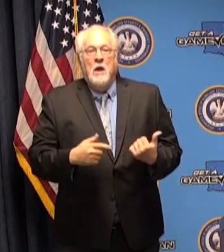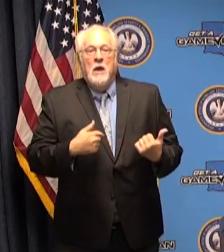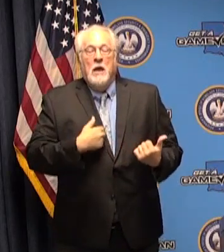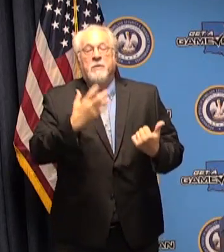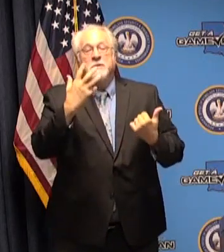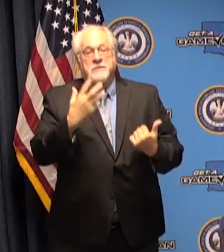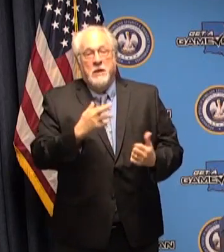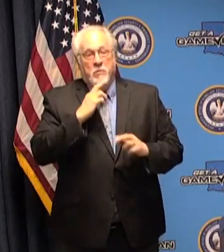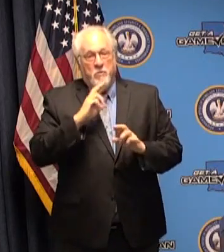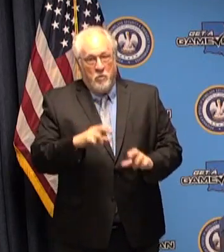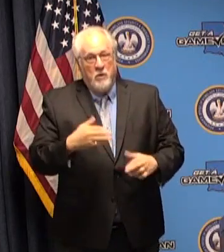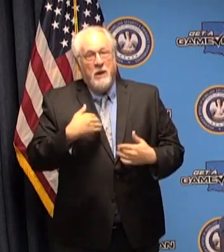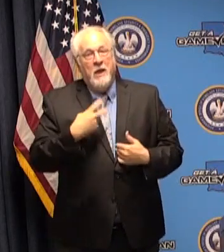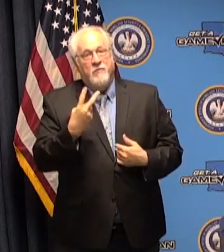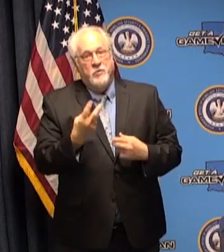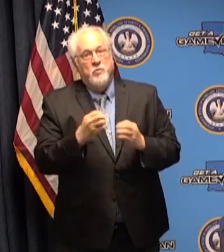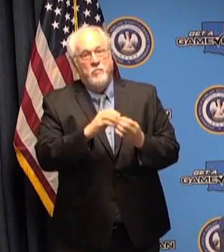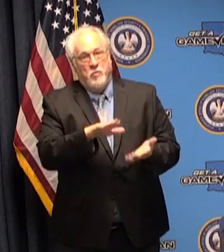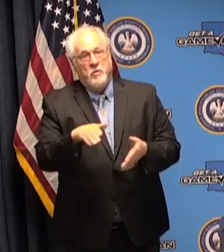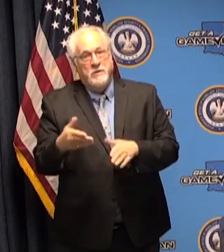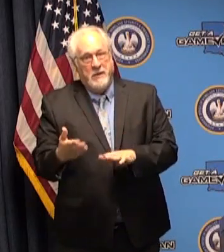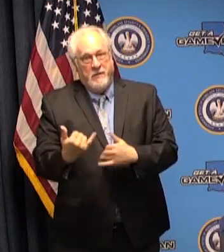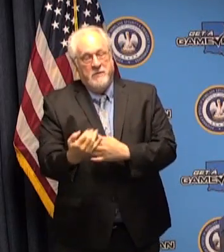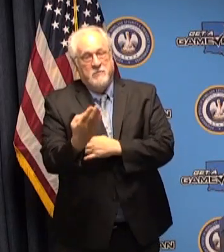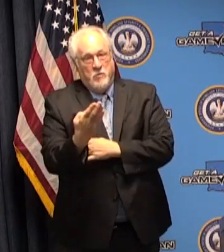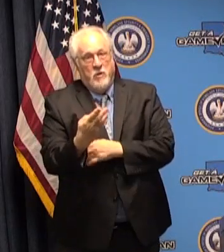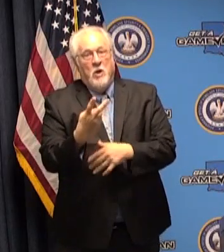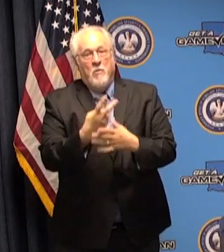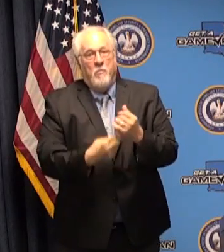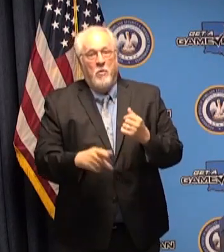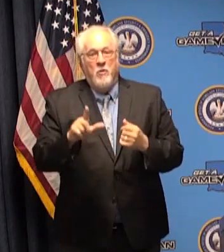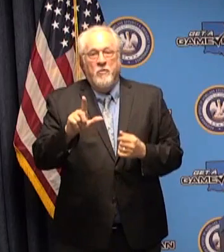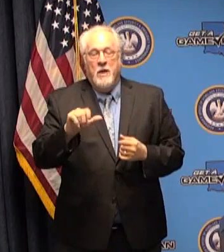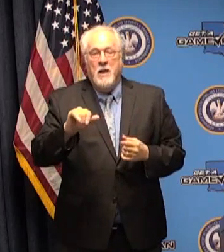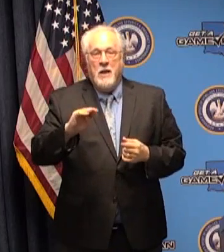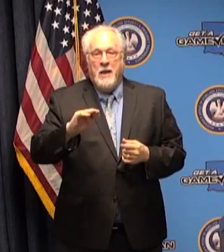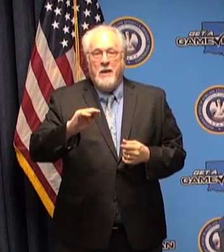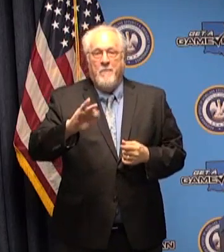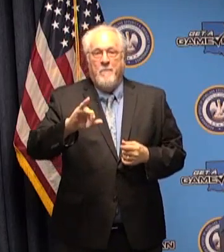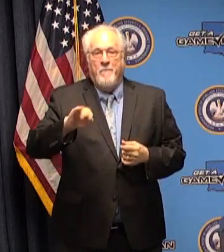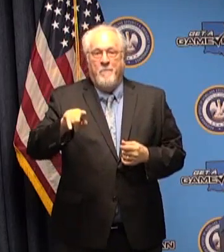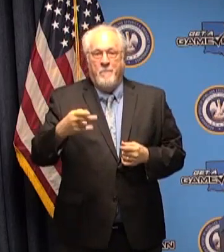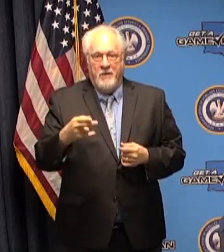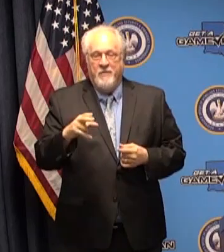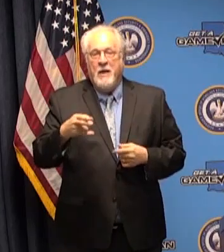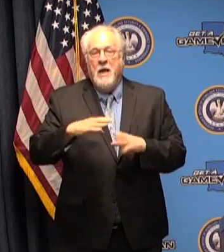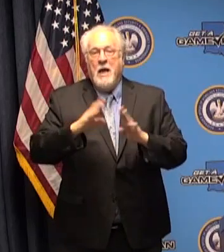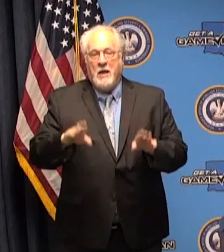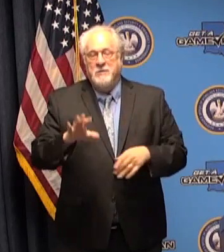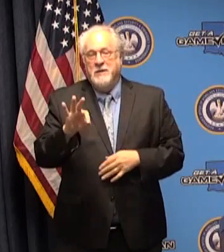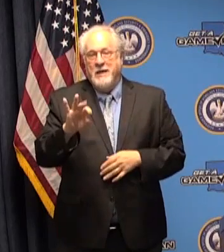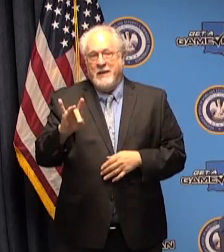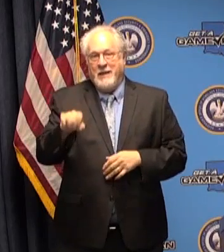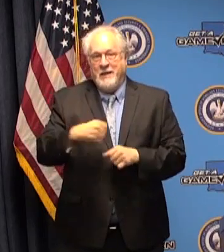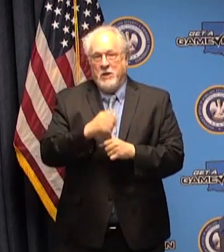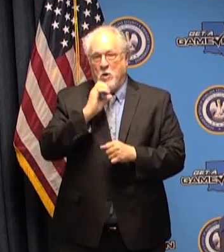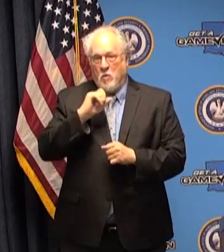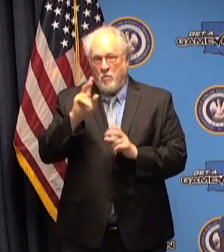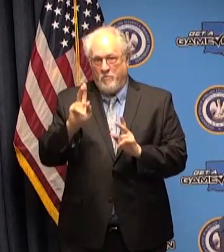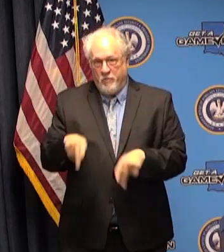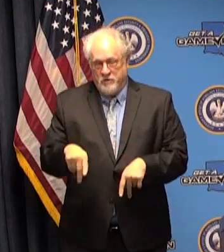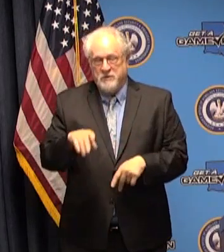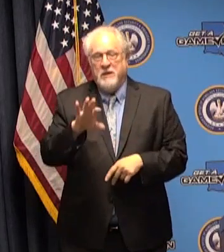am sad to report that we also have 2 more deaths this morning, both at the Lambeth House in New Orleans, a 98-year-old individual and